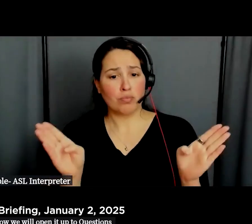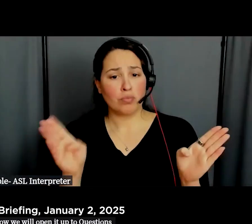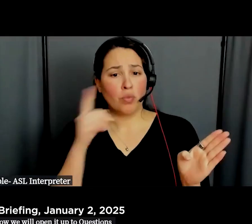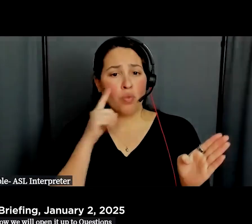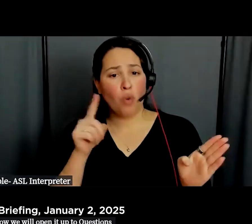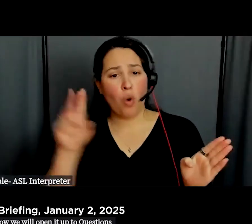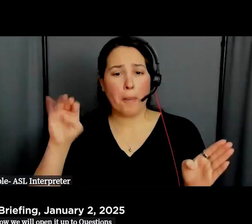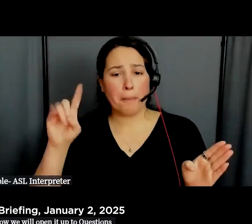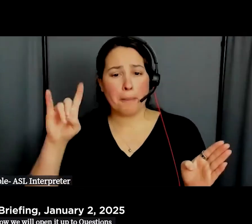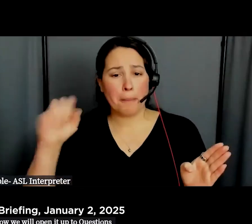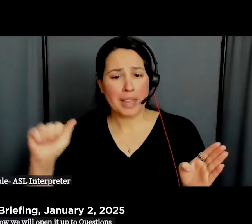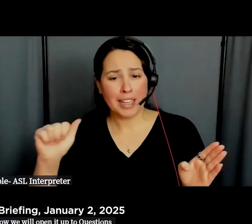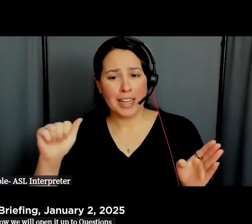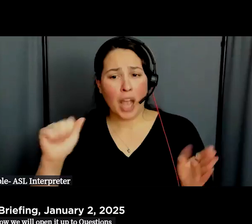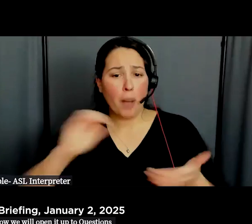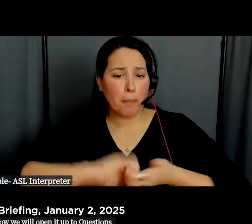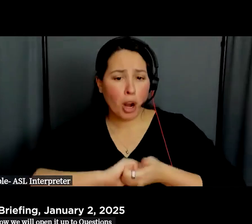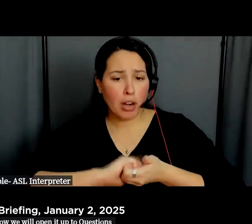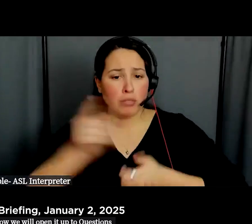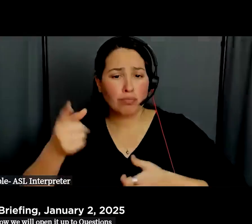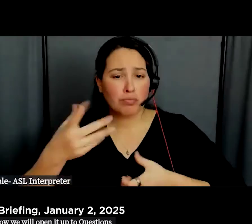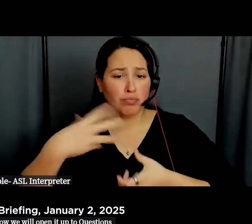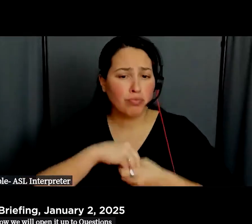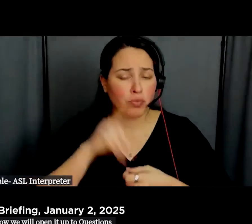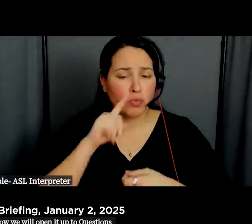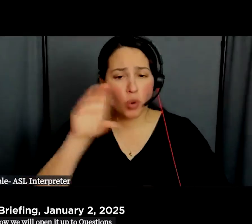us via separate Zoom call.